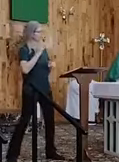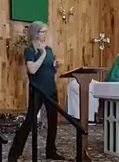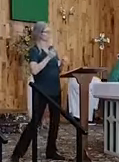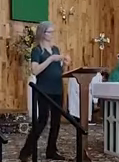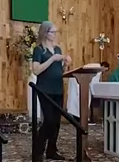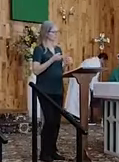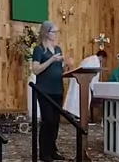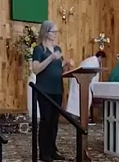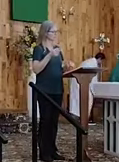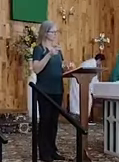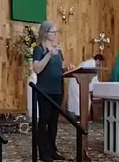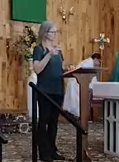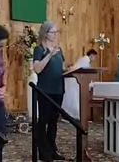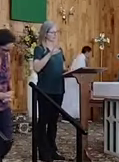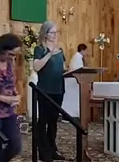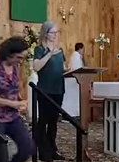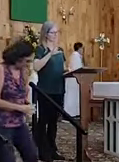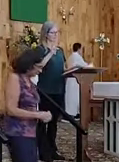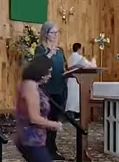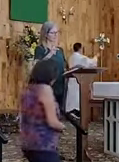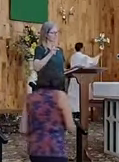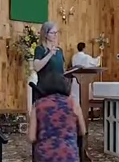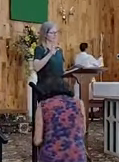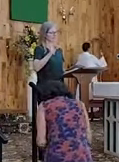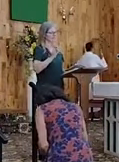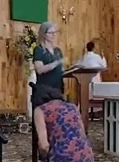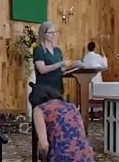hymn number 569 in the Heritage Missal,